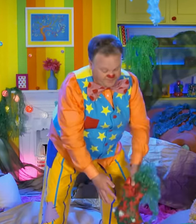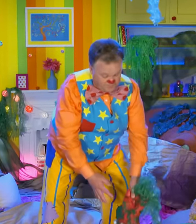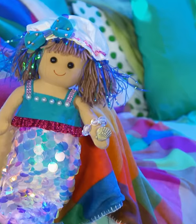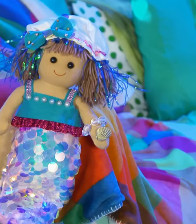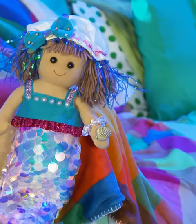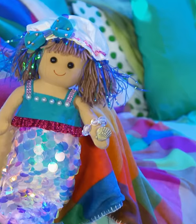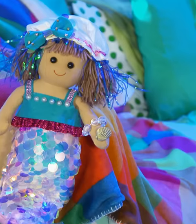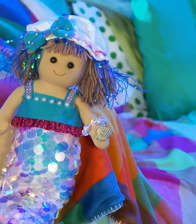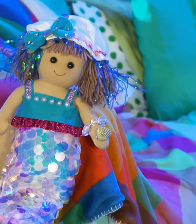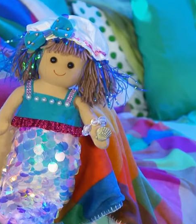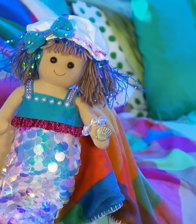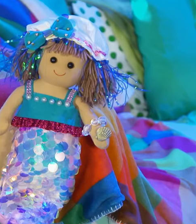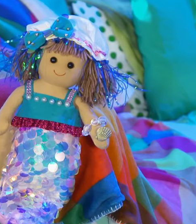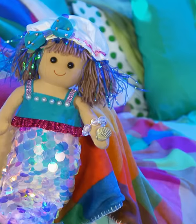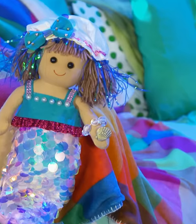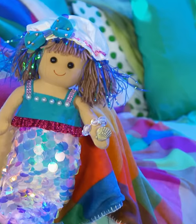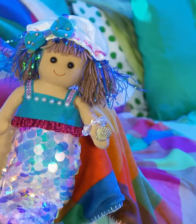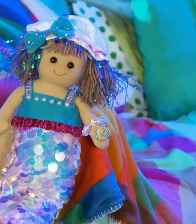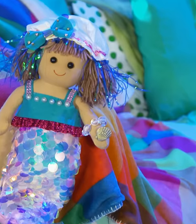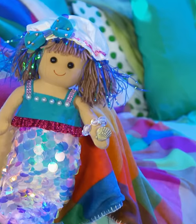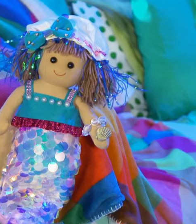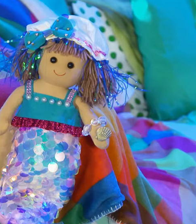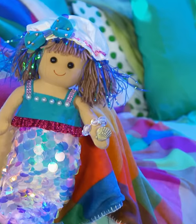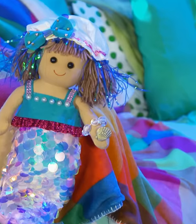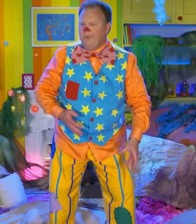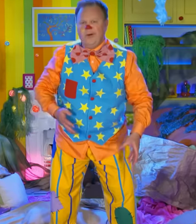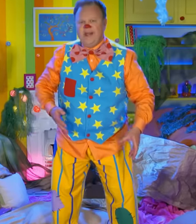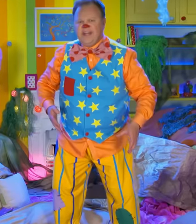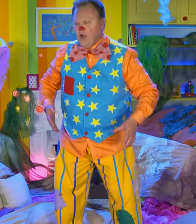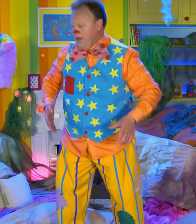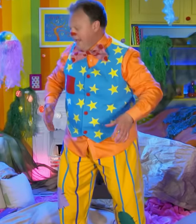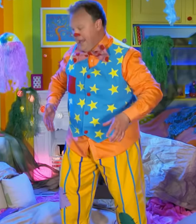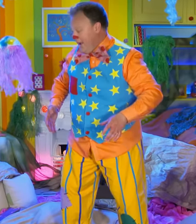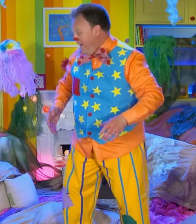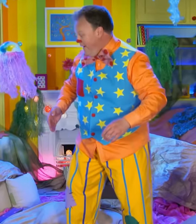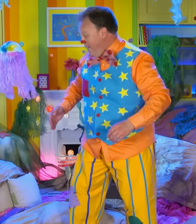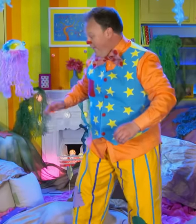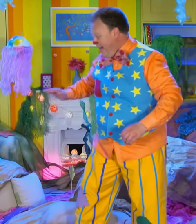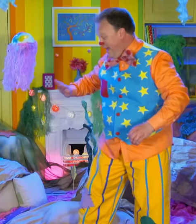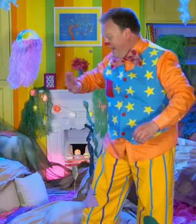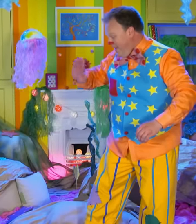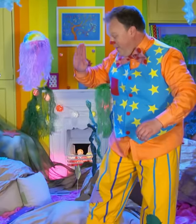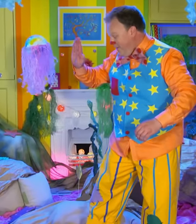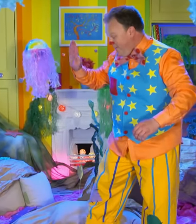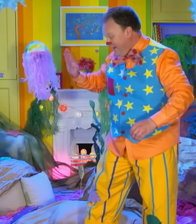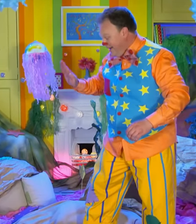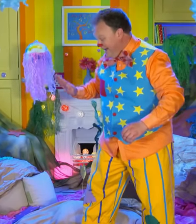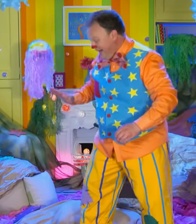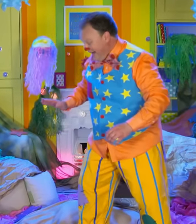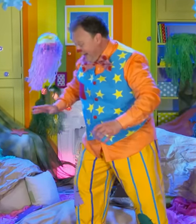Mr. Tumble! I think Polly Dolly has found some underwater treasure. Polly Dolly? Oh, hello.